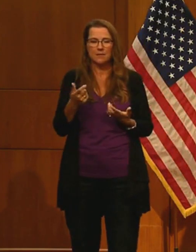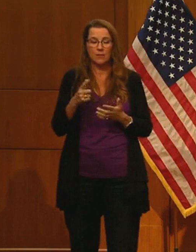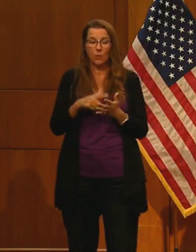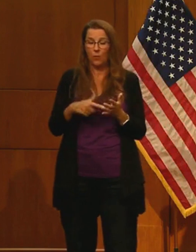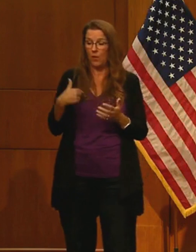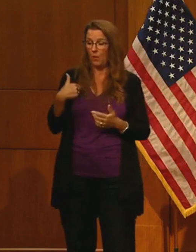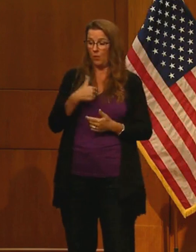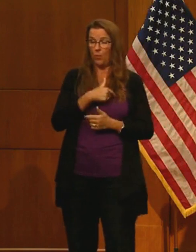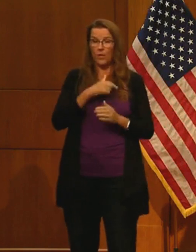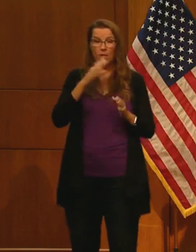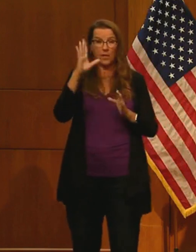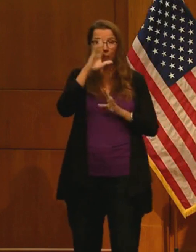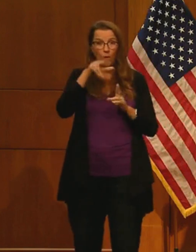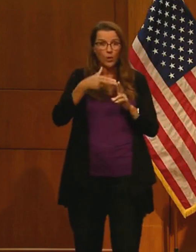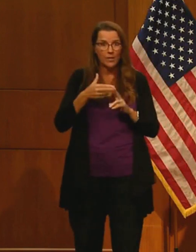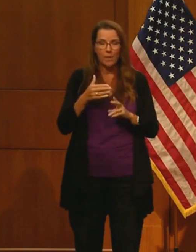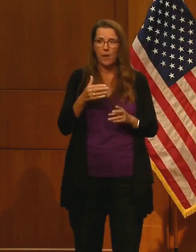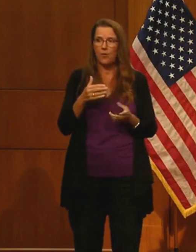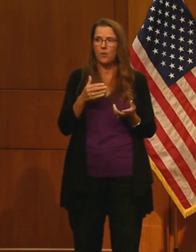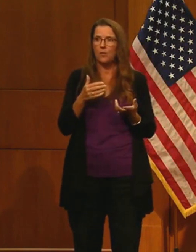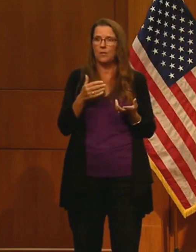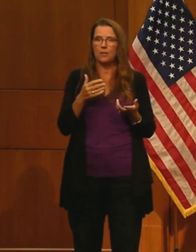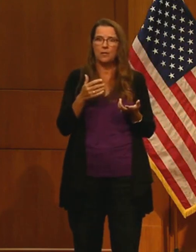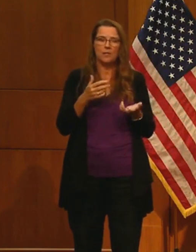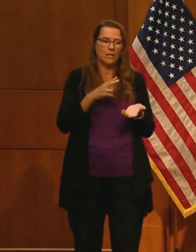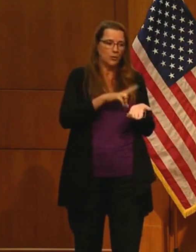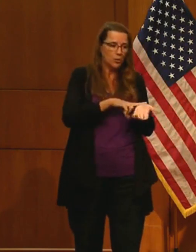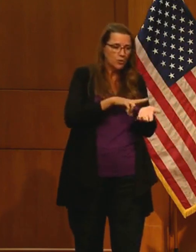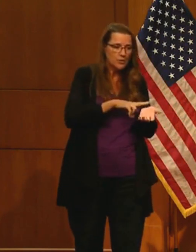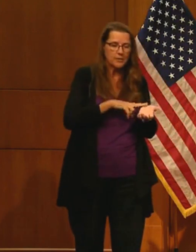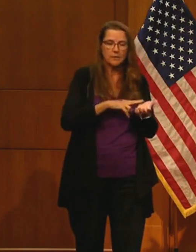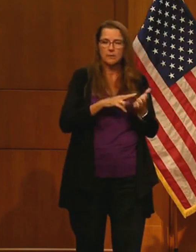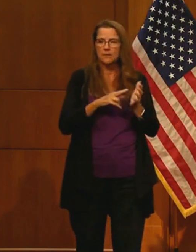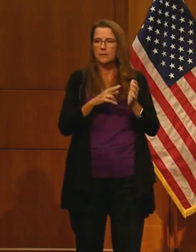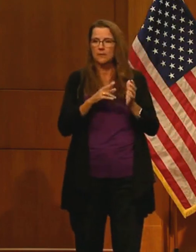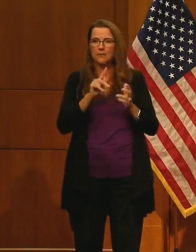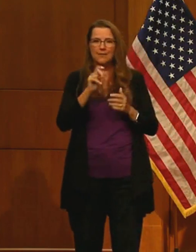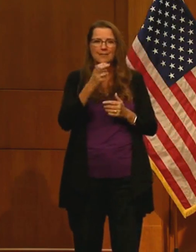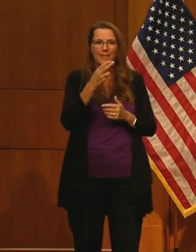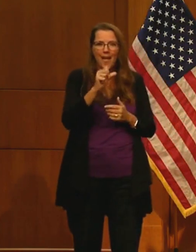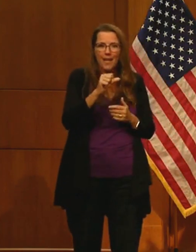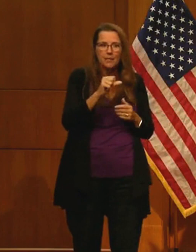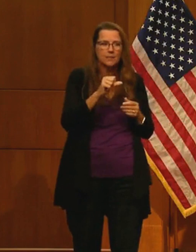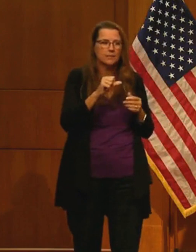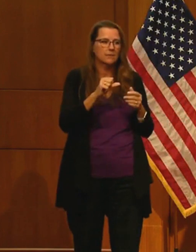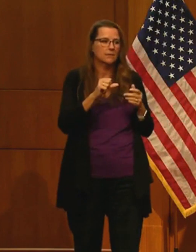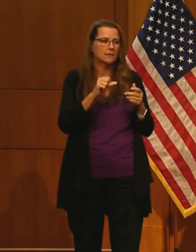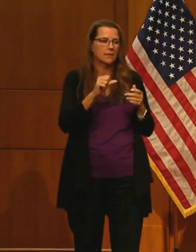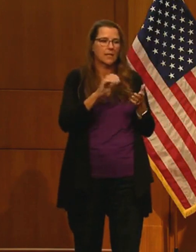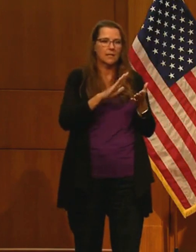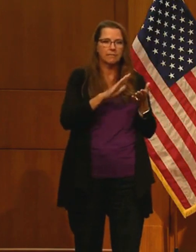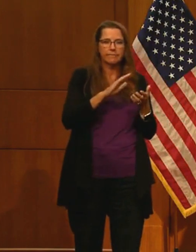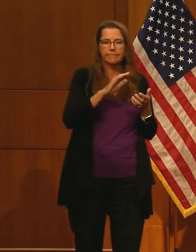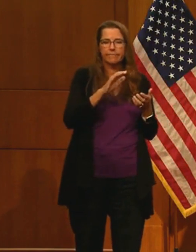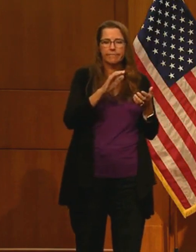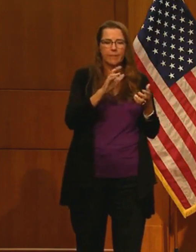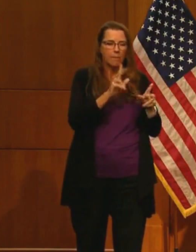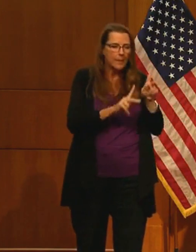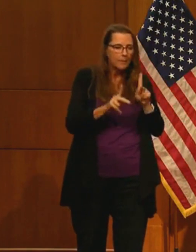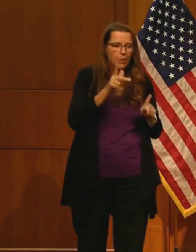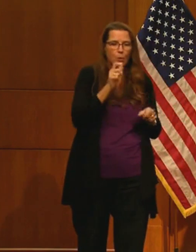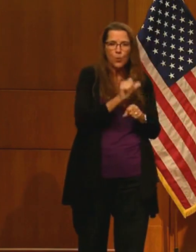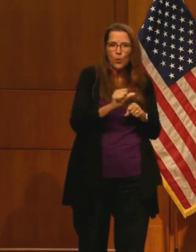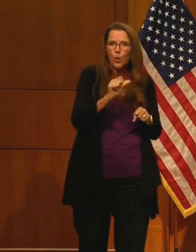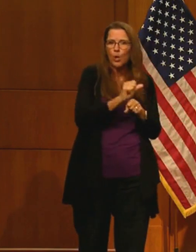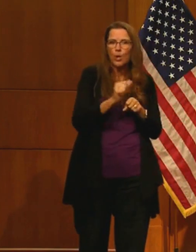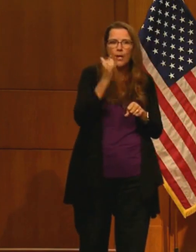is that nurses and technicians and custodians and the people that do the day-to-day work in